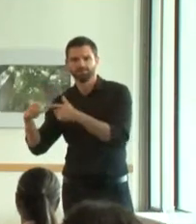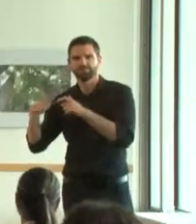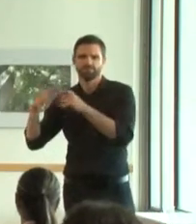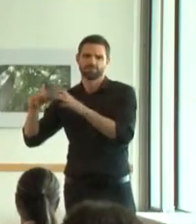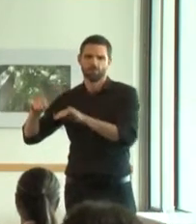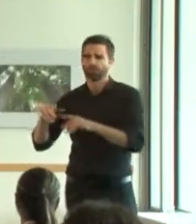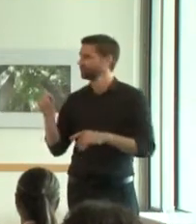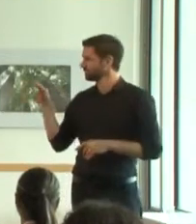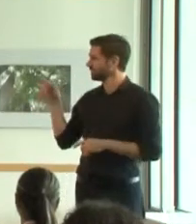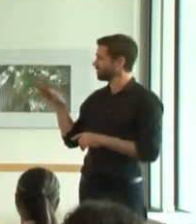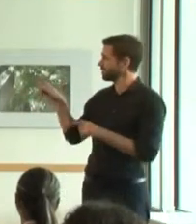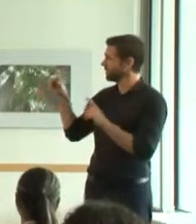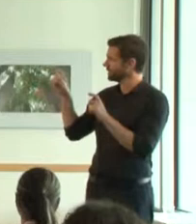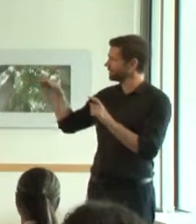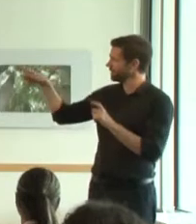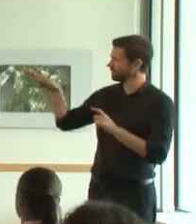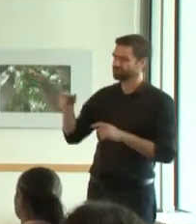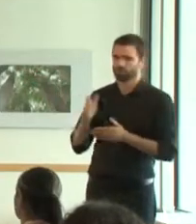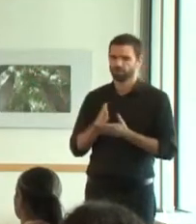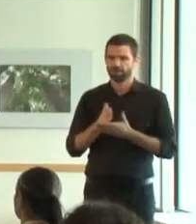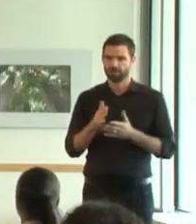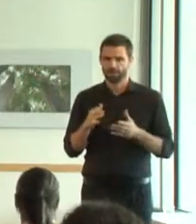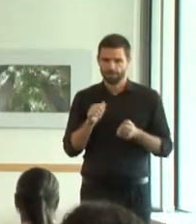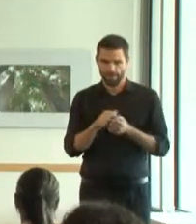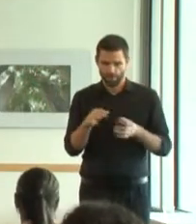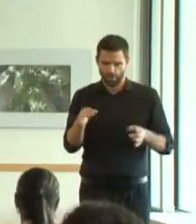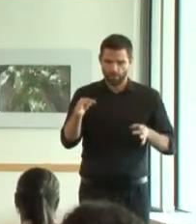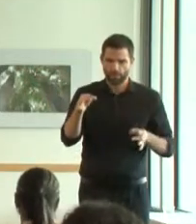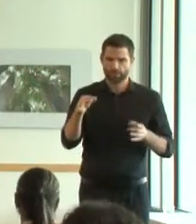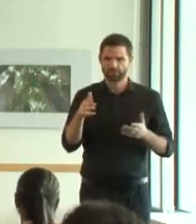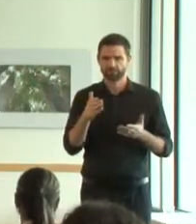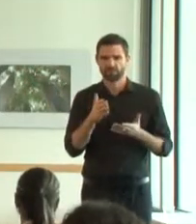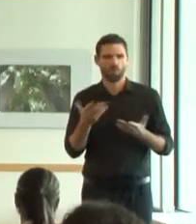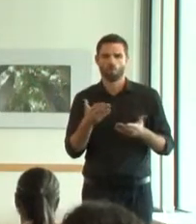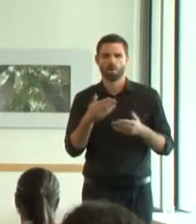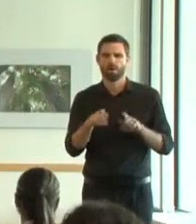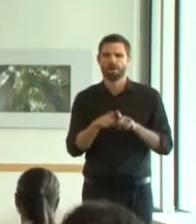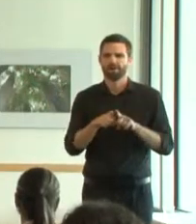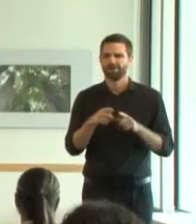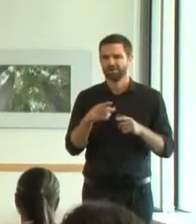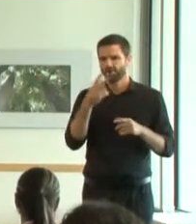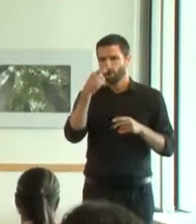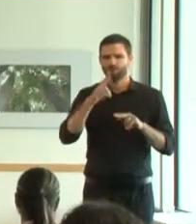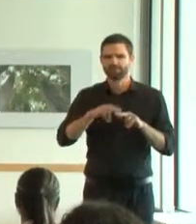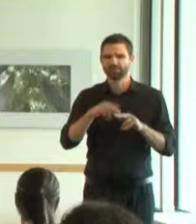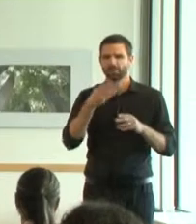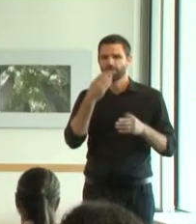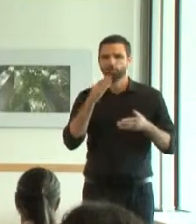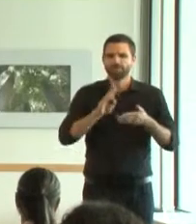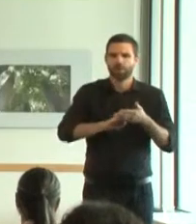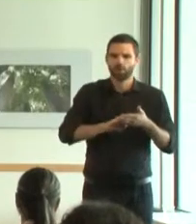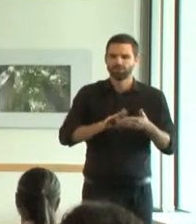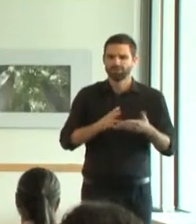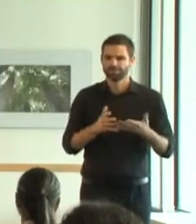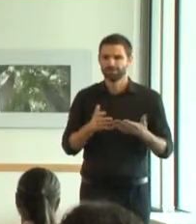picture, that's kind of because the files themselves, sheets of paper, glorified post-it notes on them, a little bit torn, a little bit dog-eared. They